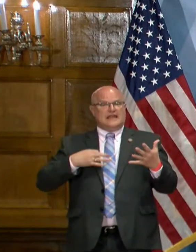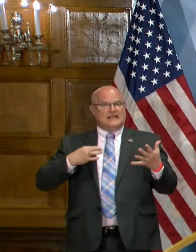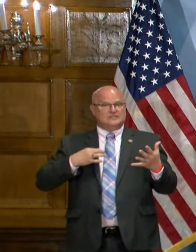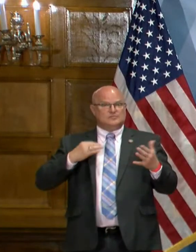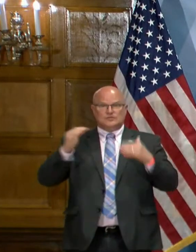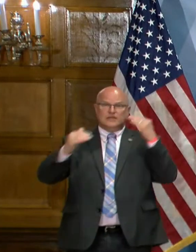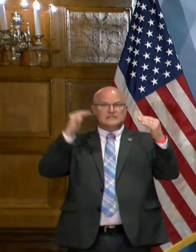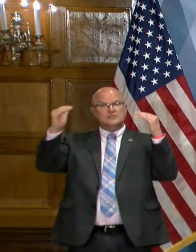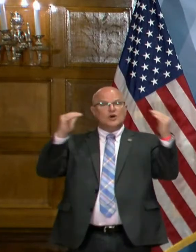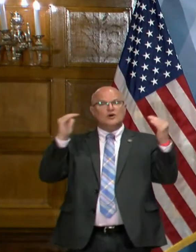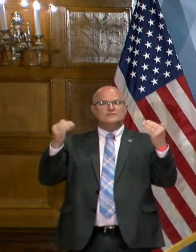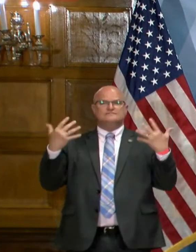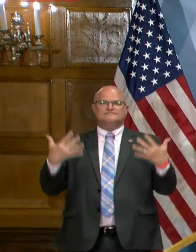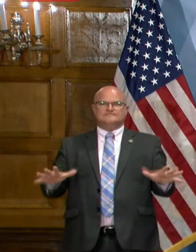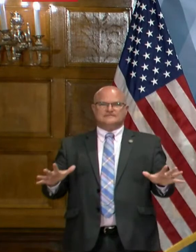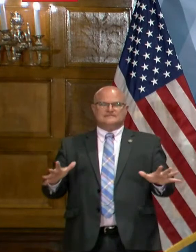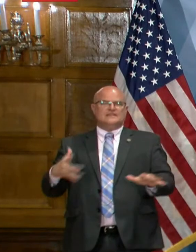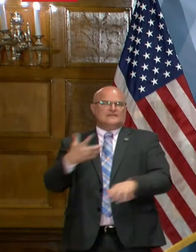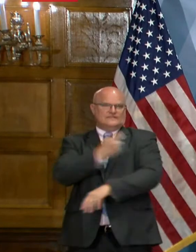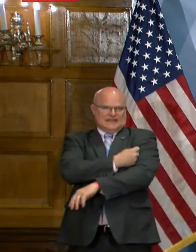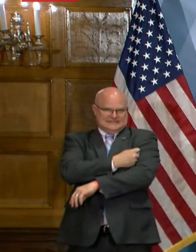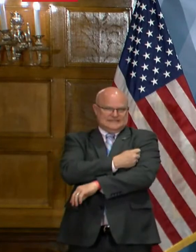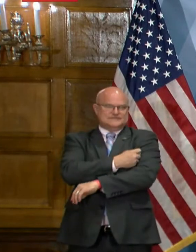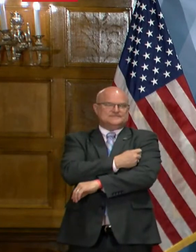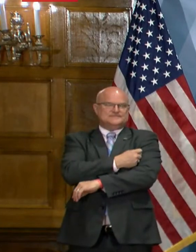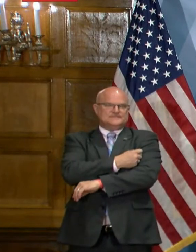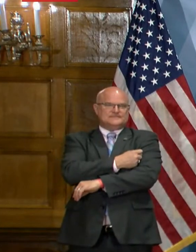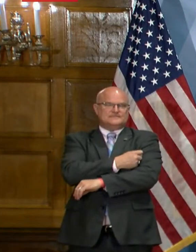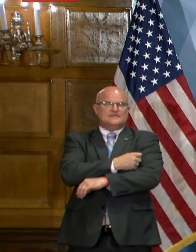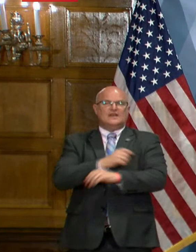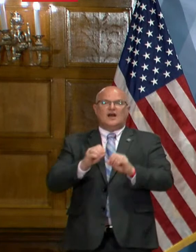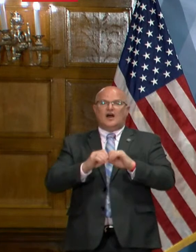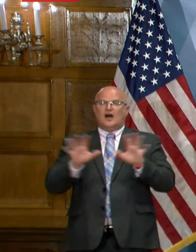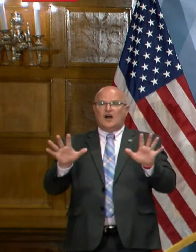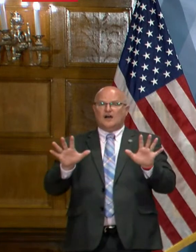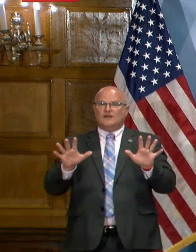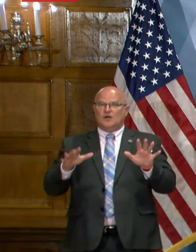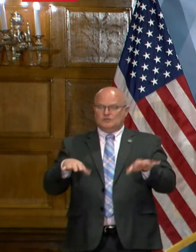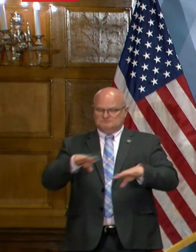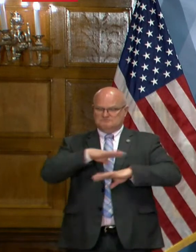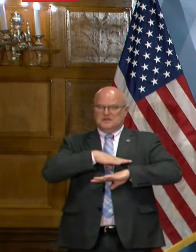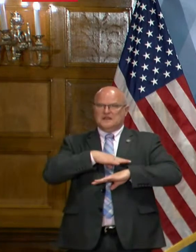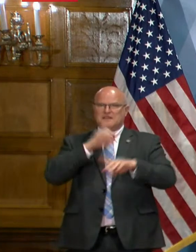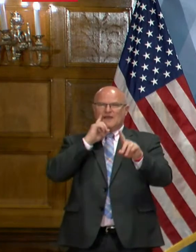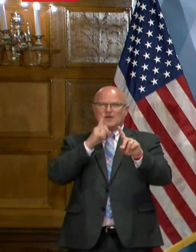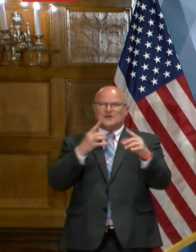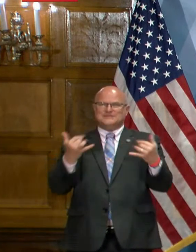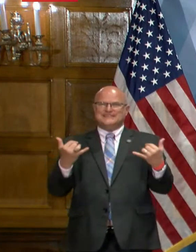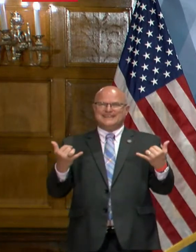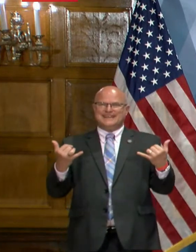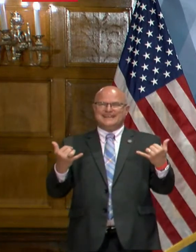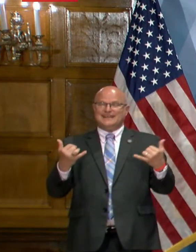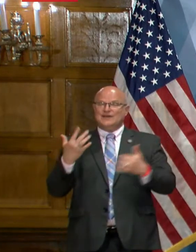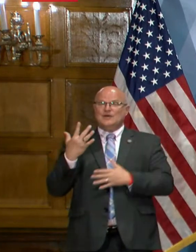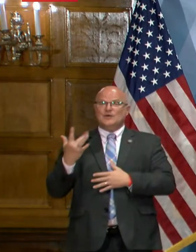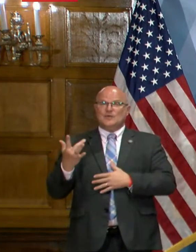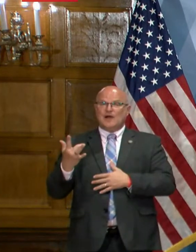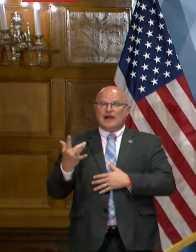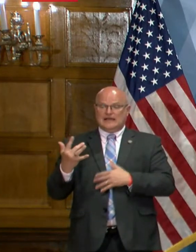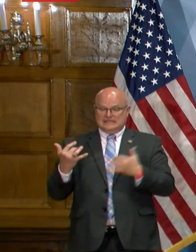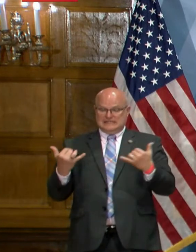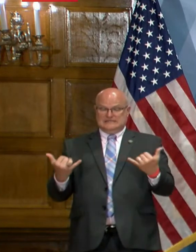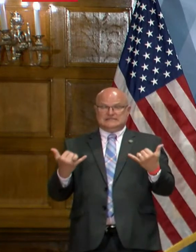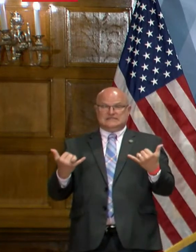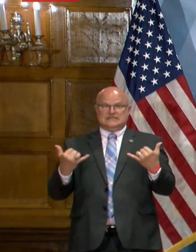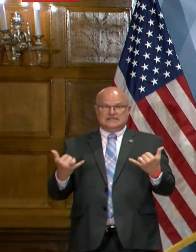eligible adults to be eligible for the vaccine. Well, obviously, we're meeting that goal today because as of